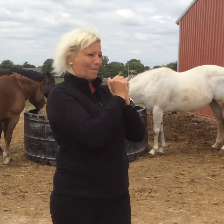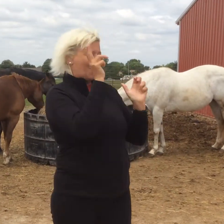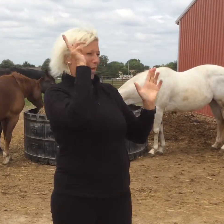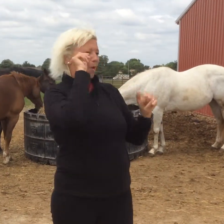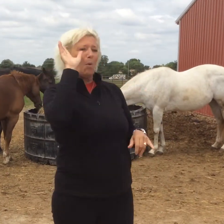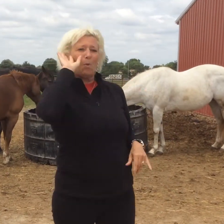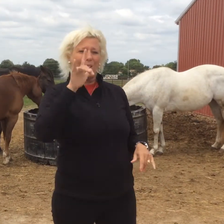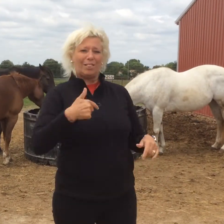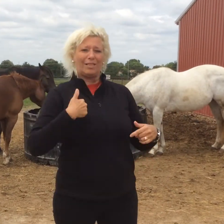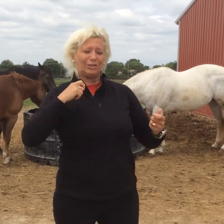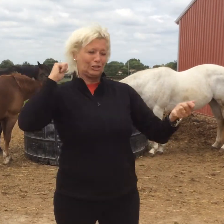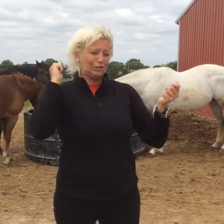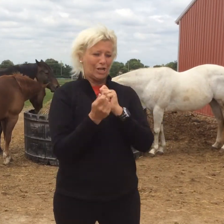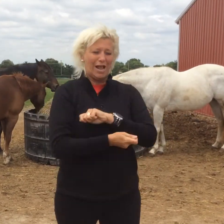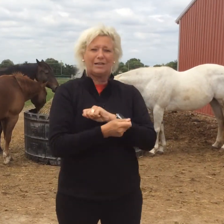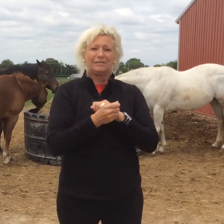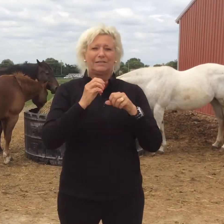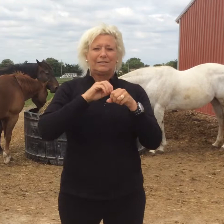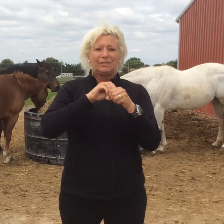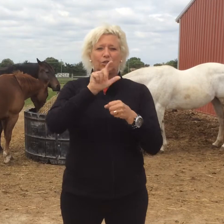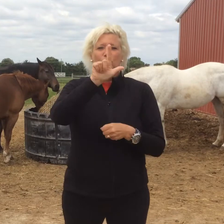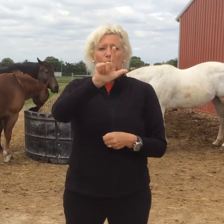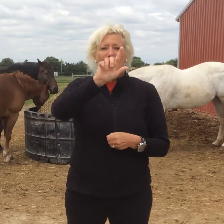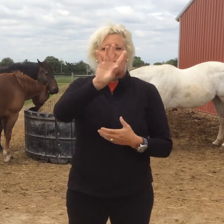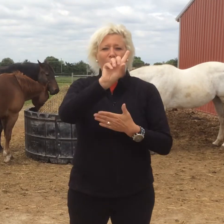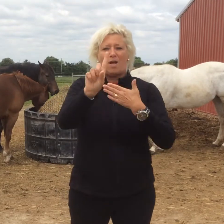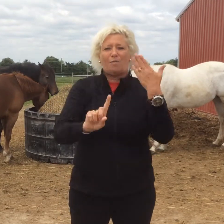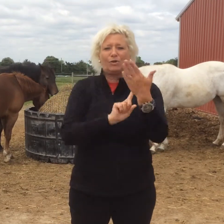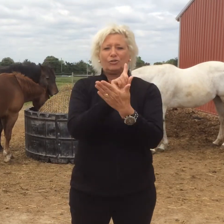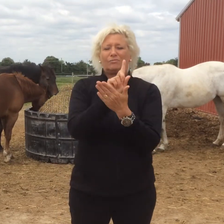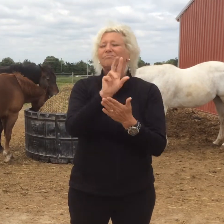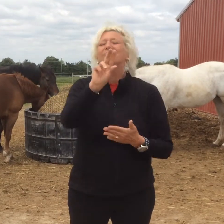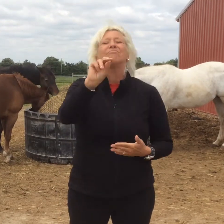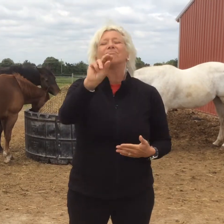I'm not saying that, you come and one day you're cured.